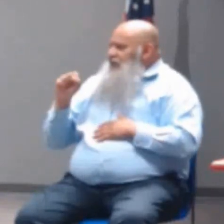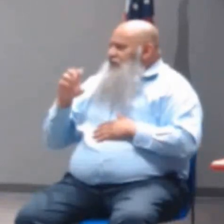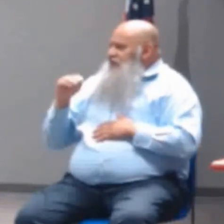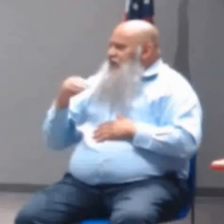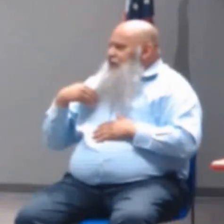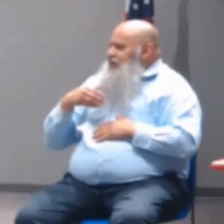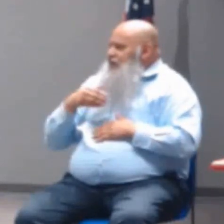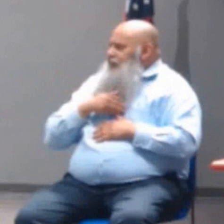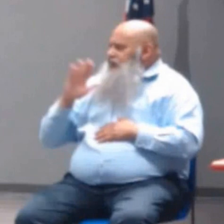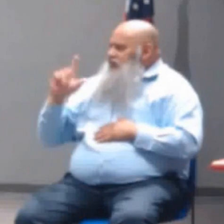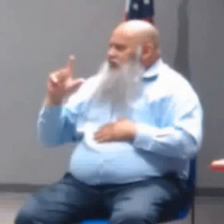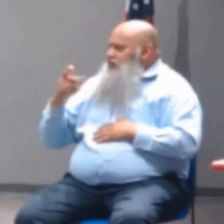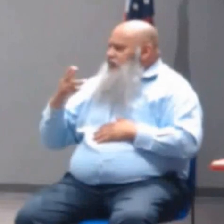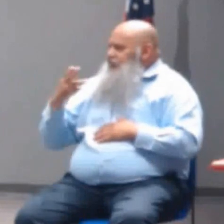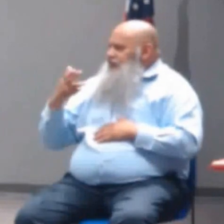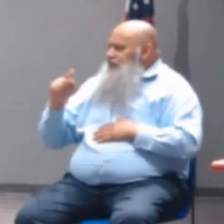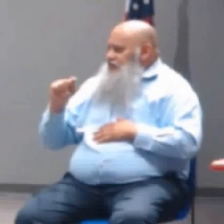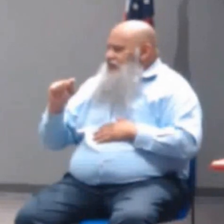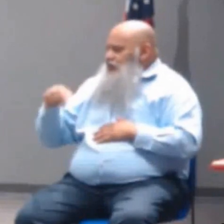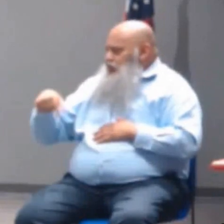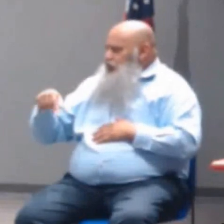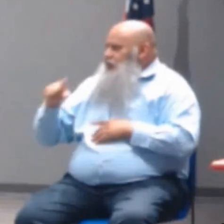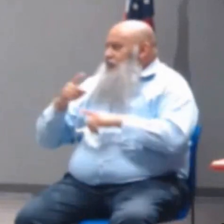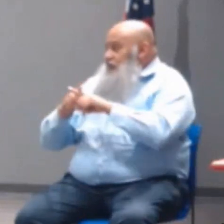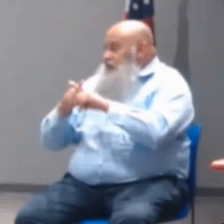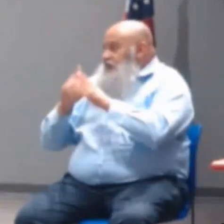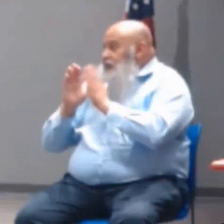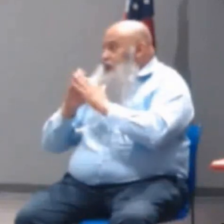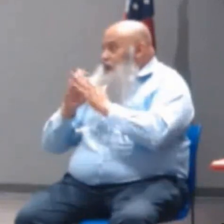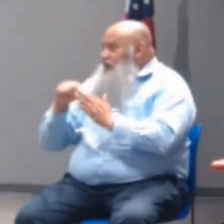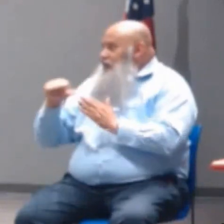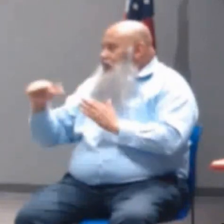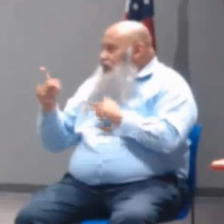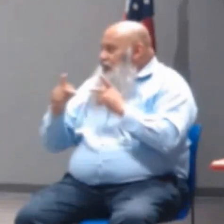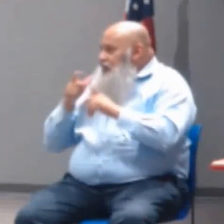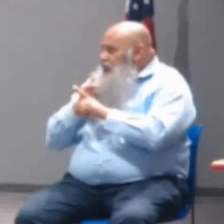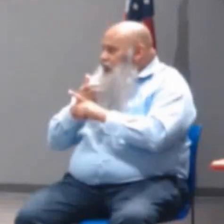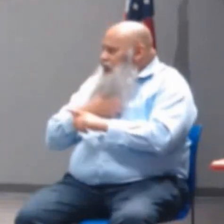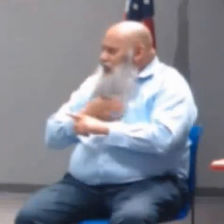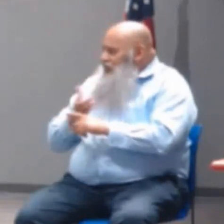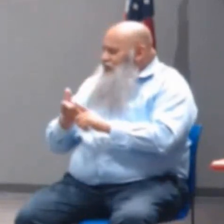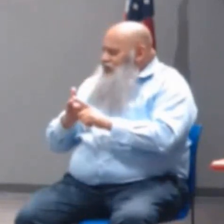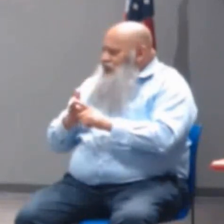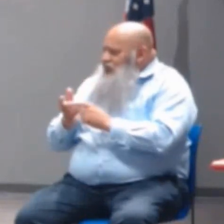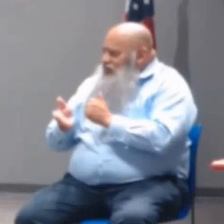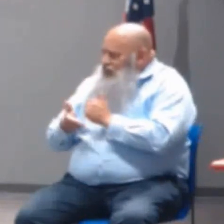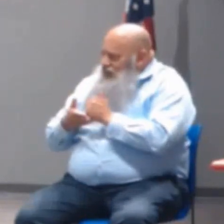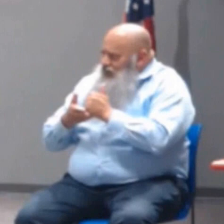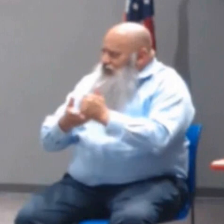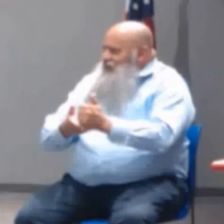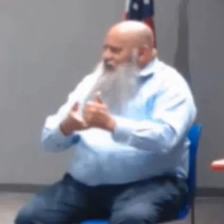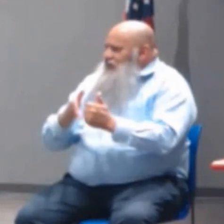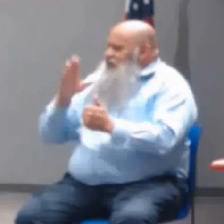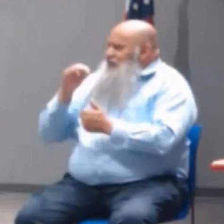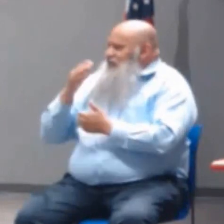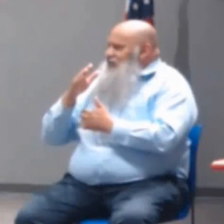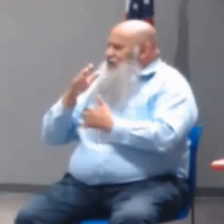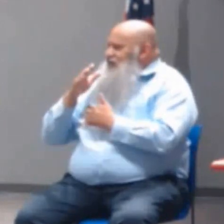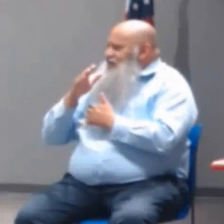members of the LGBTQ plus community and just other people that were willing to lend a hand and be